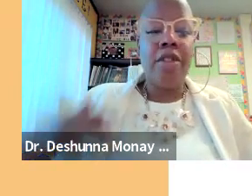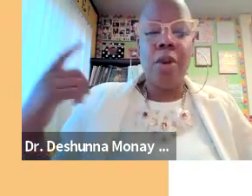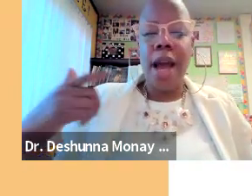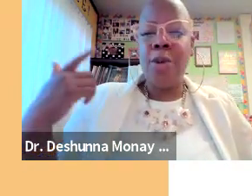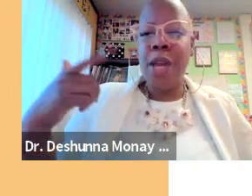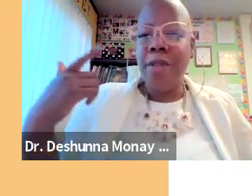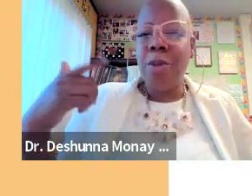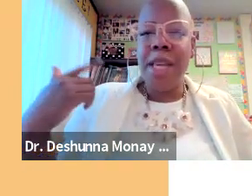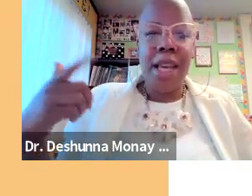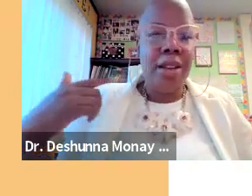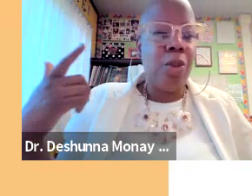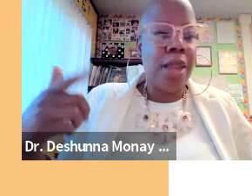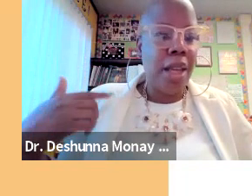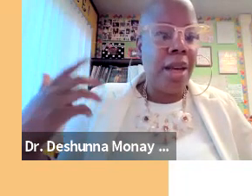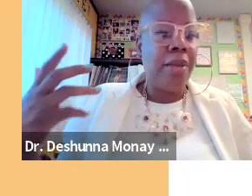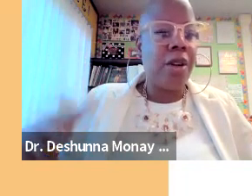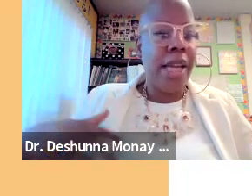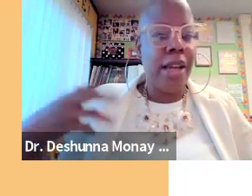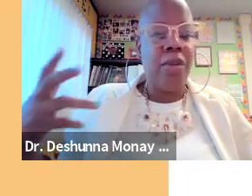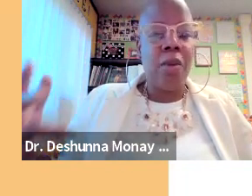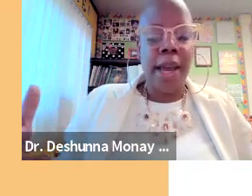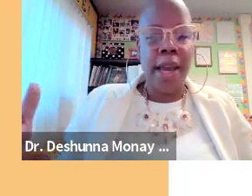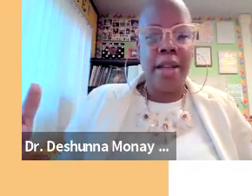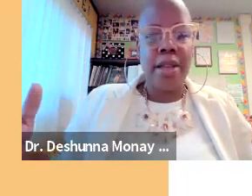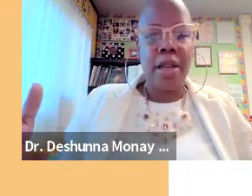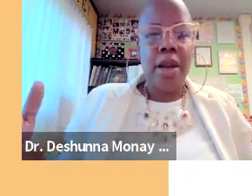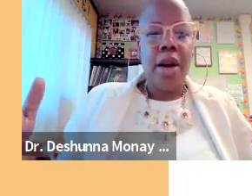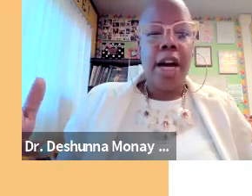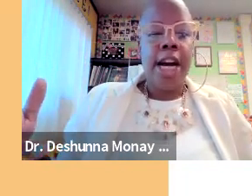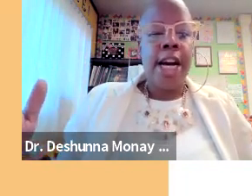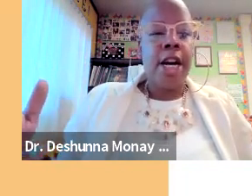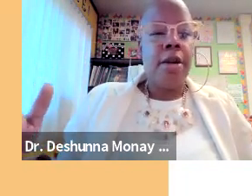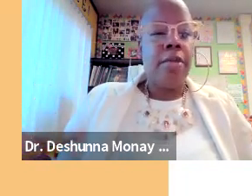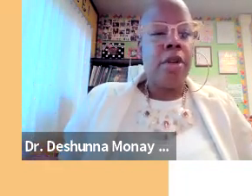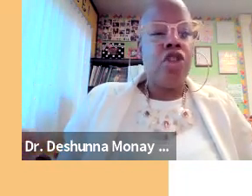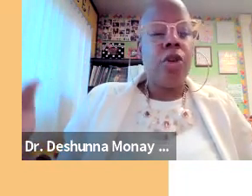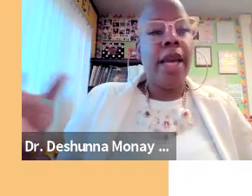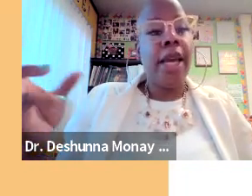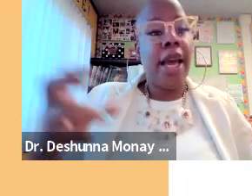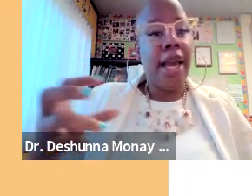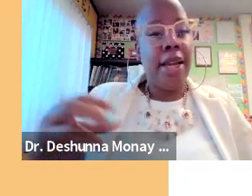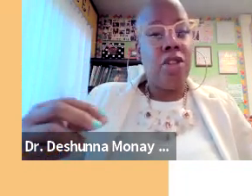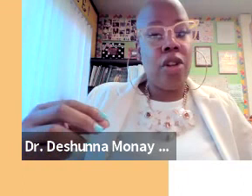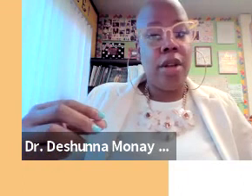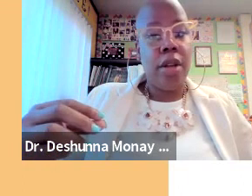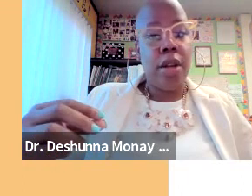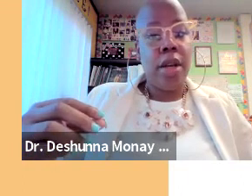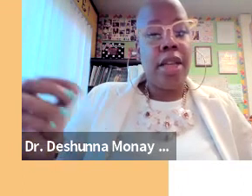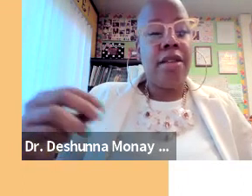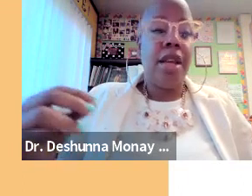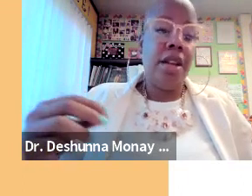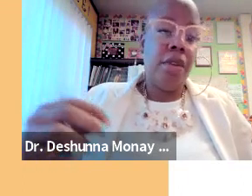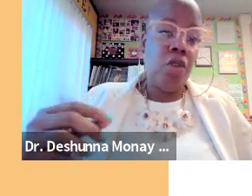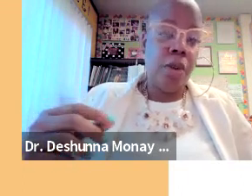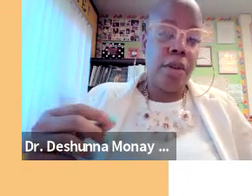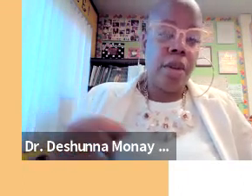we have to begin to think of creative ways to engage